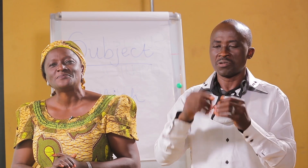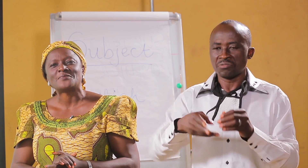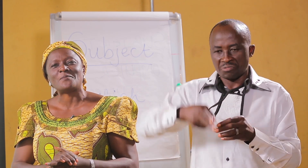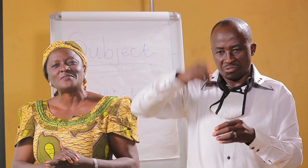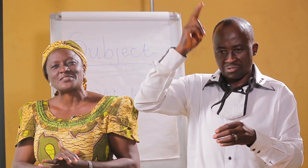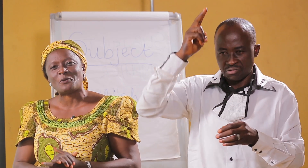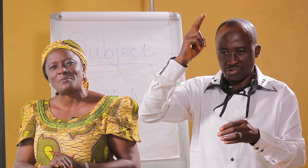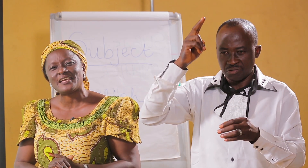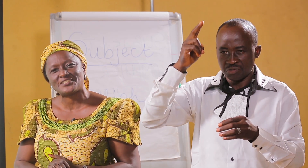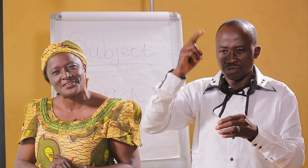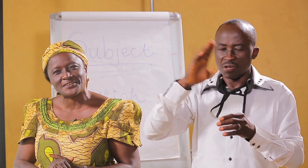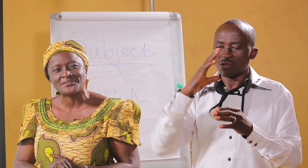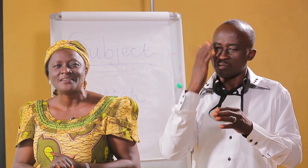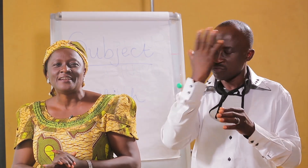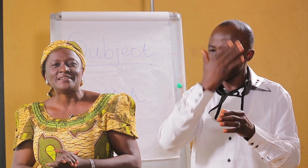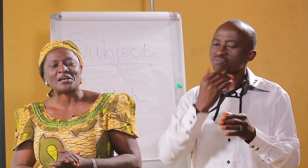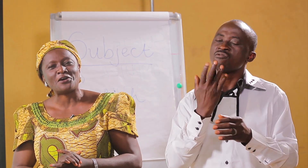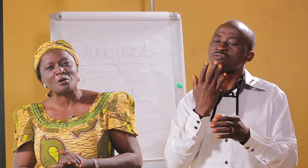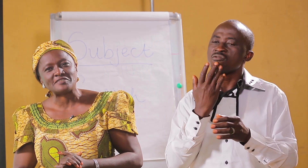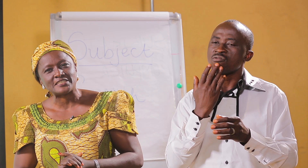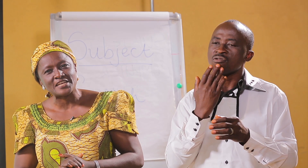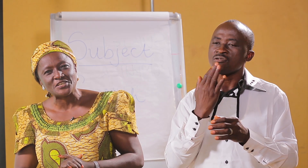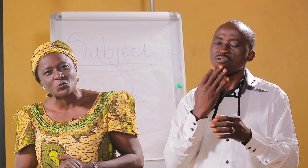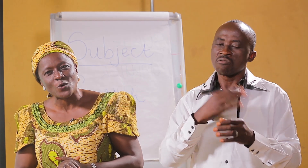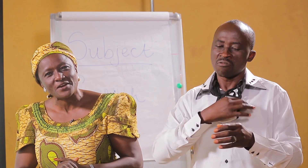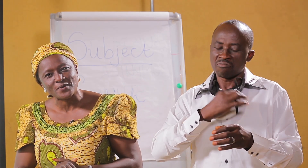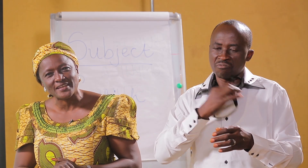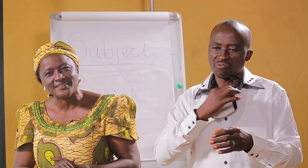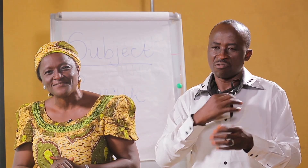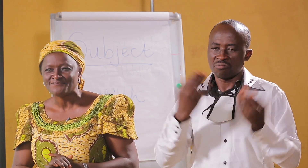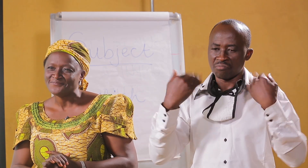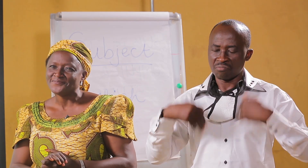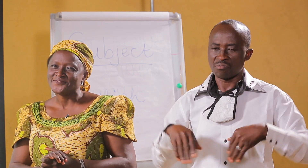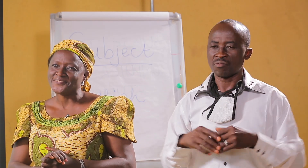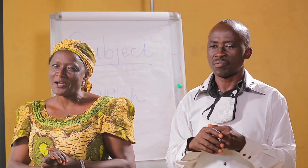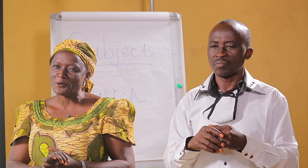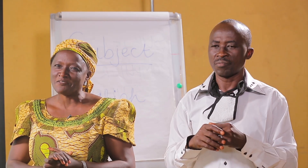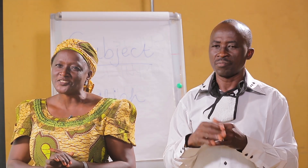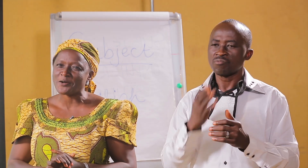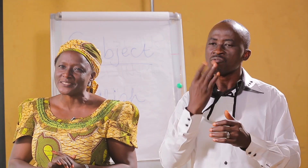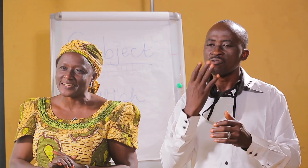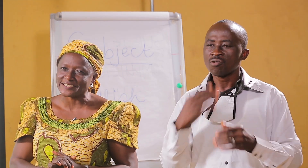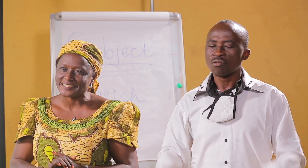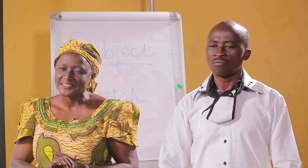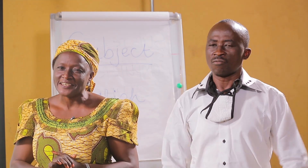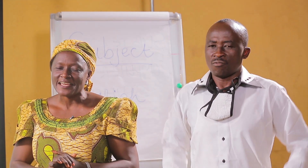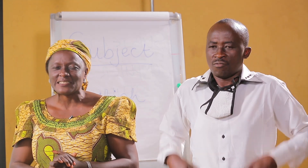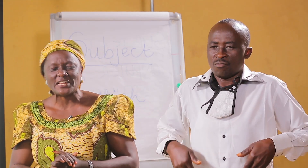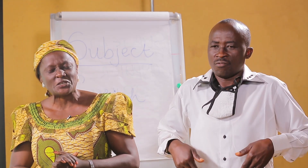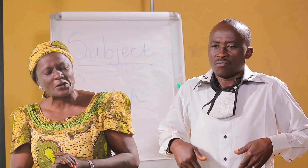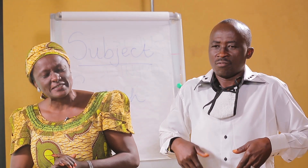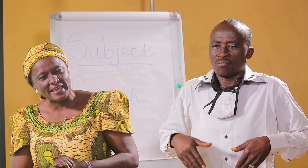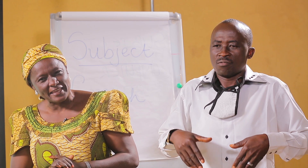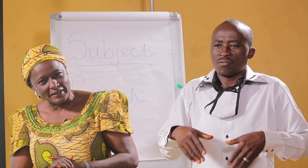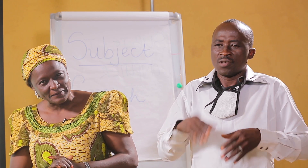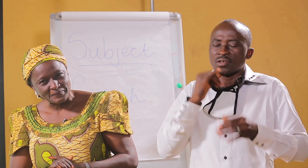height, about his complexion, the color of shirt he's wearing, the color of trousers. Is